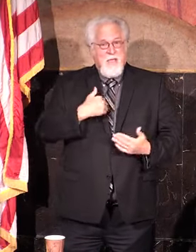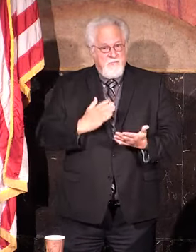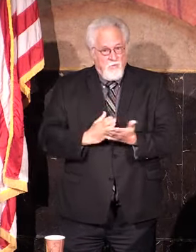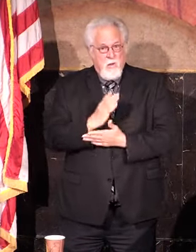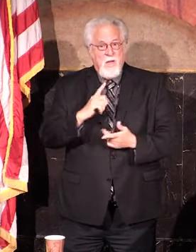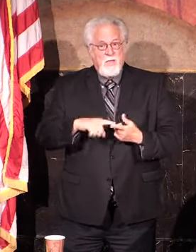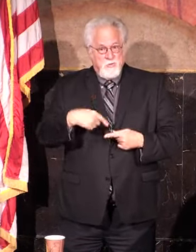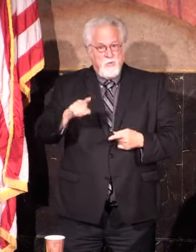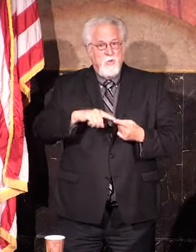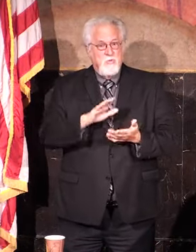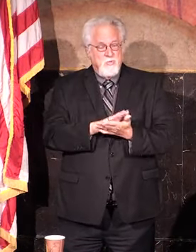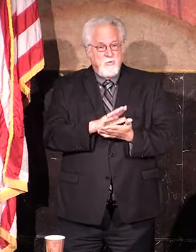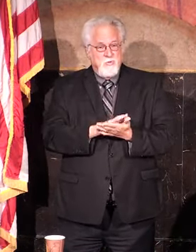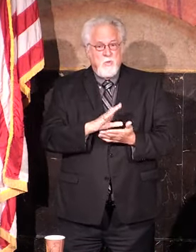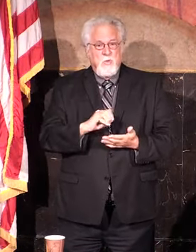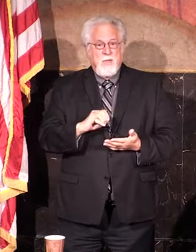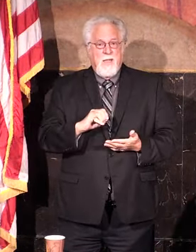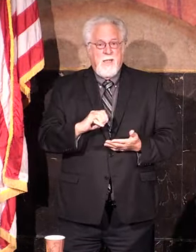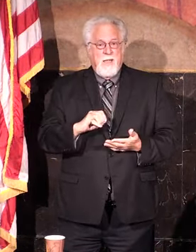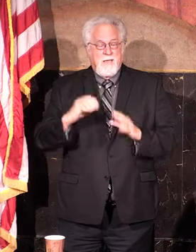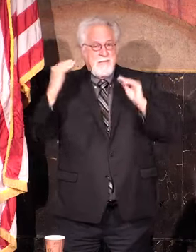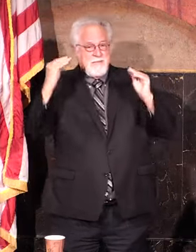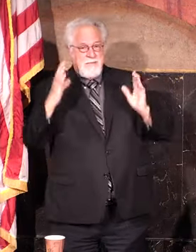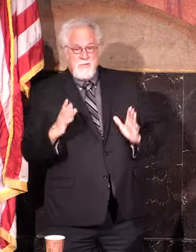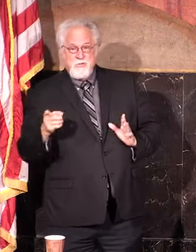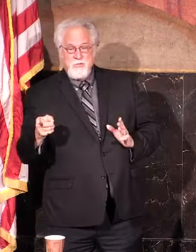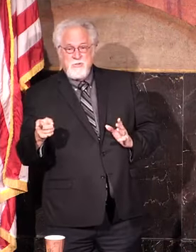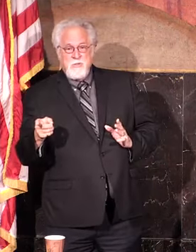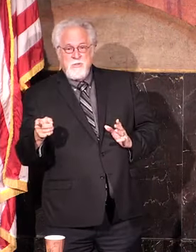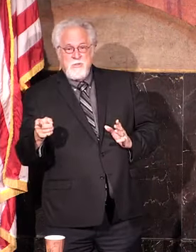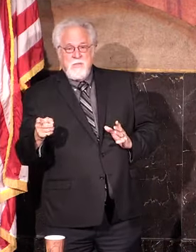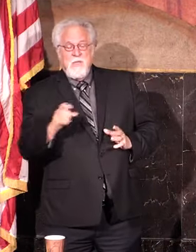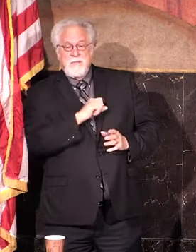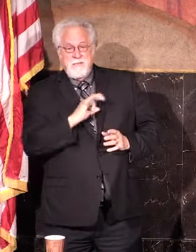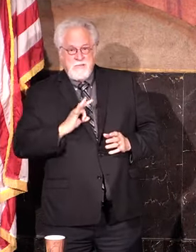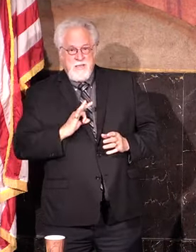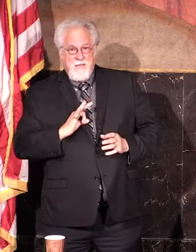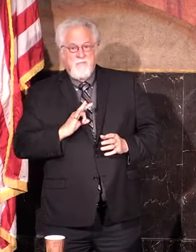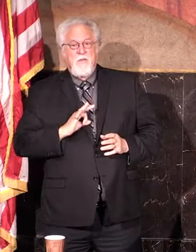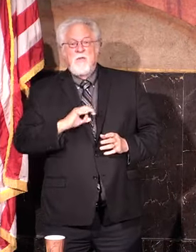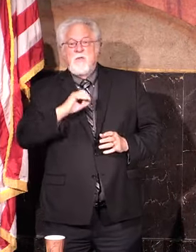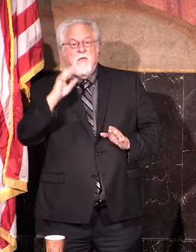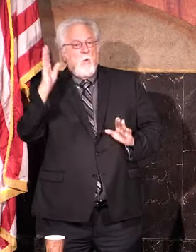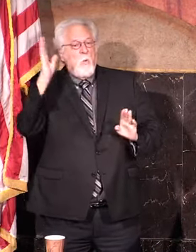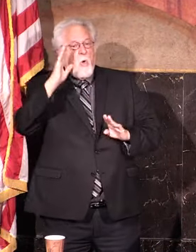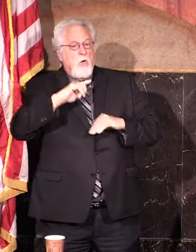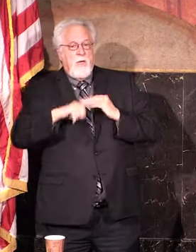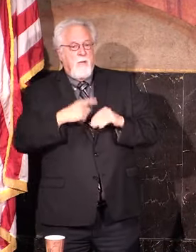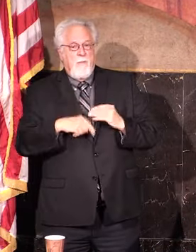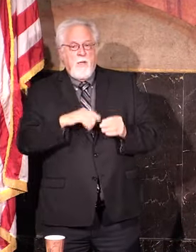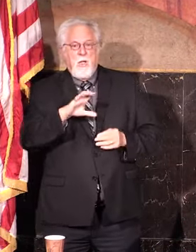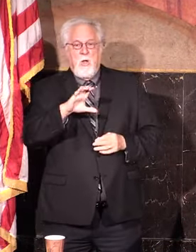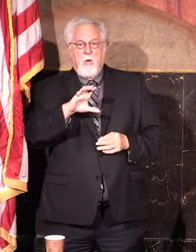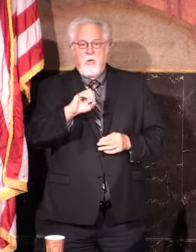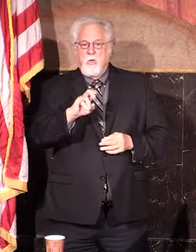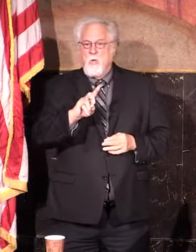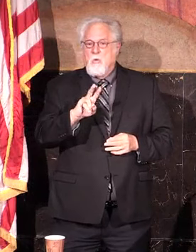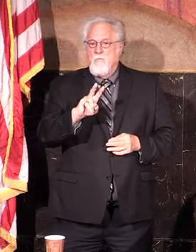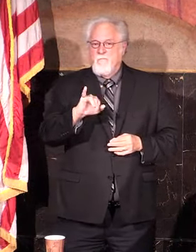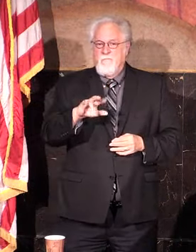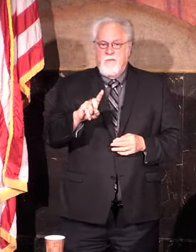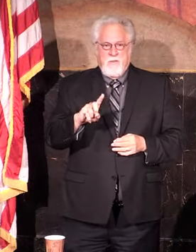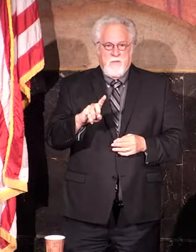able to go to school and the teachers and the staff and not have to worry about high cases of